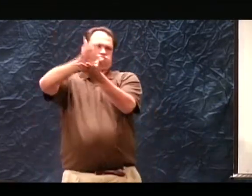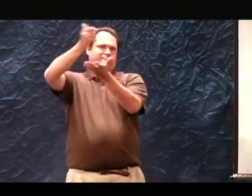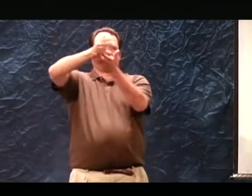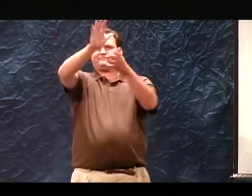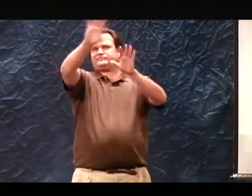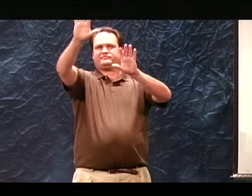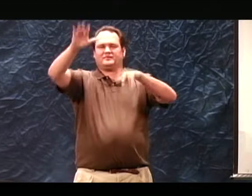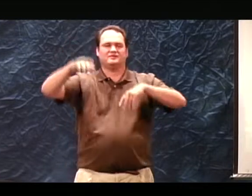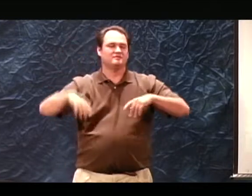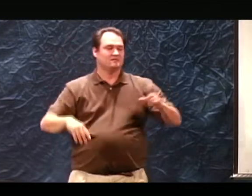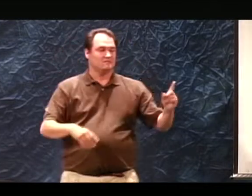week